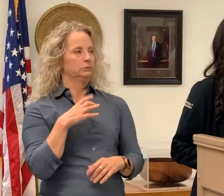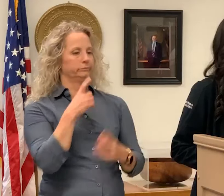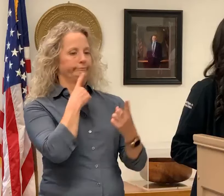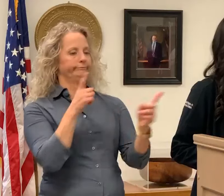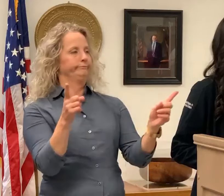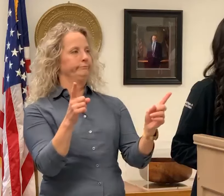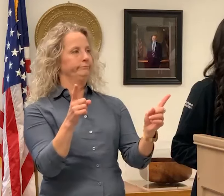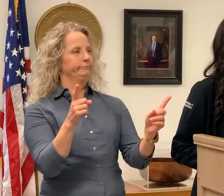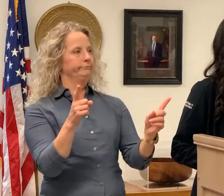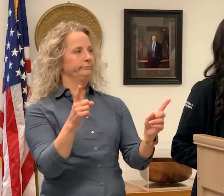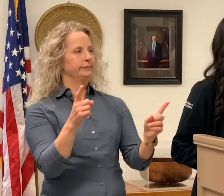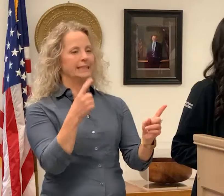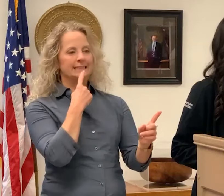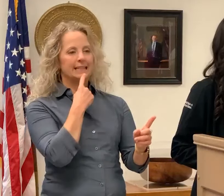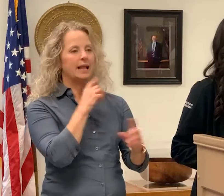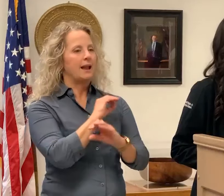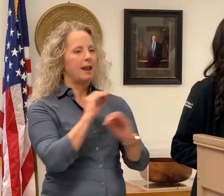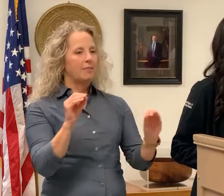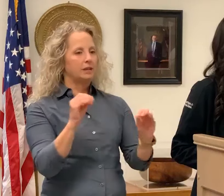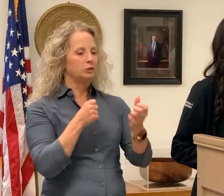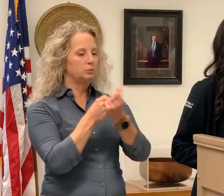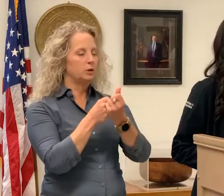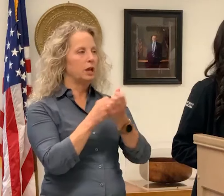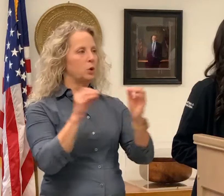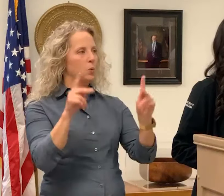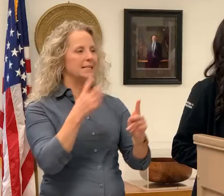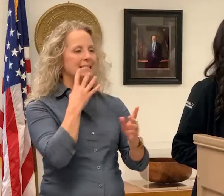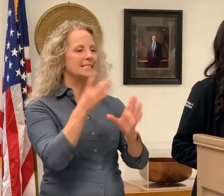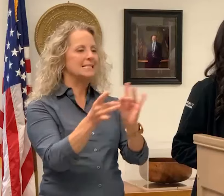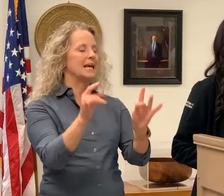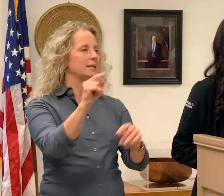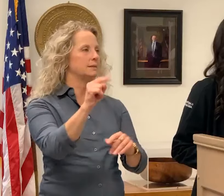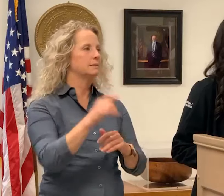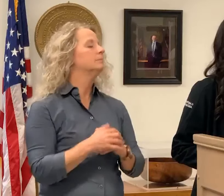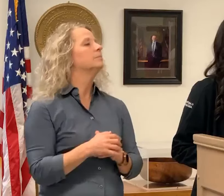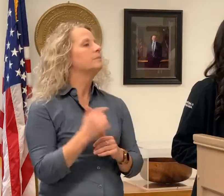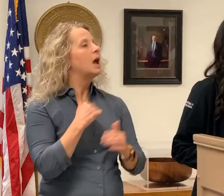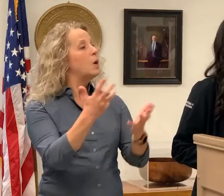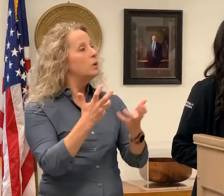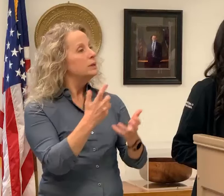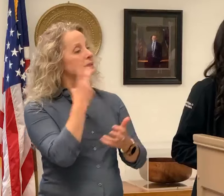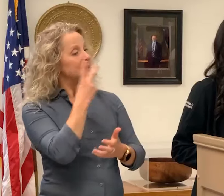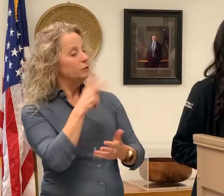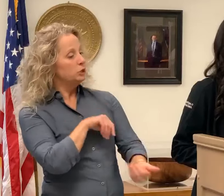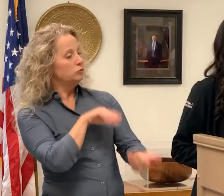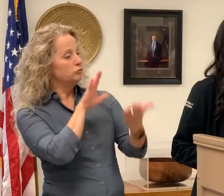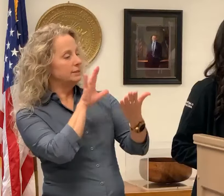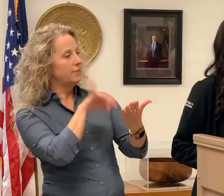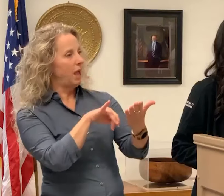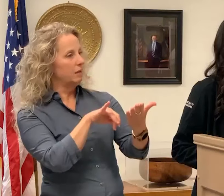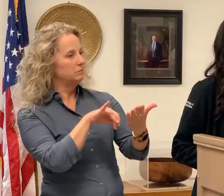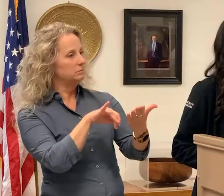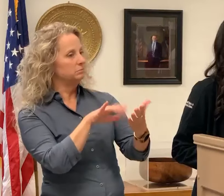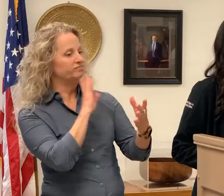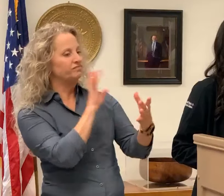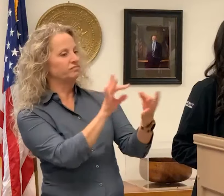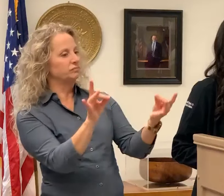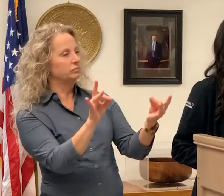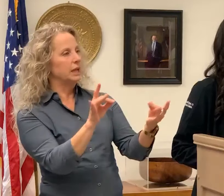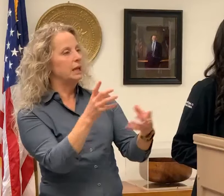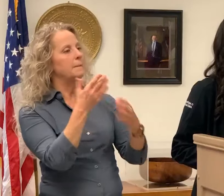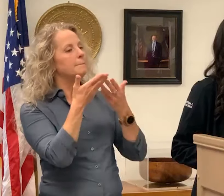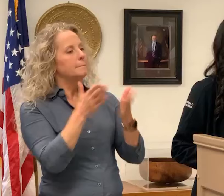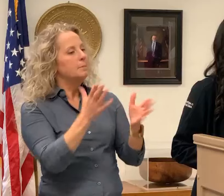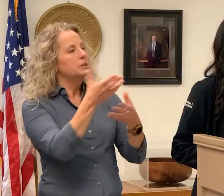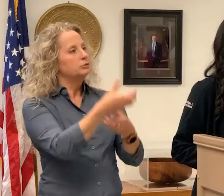they have nothing that supports that, nor has anybody who said it. So I wanted to see if we could address that. And again, in the interest of public